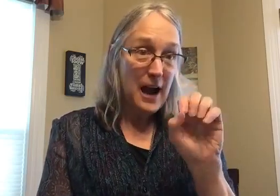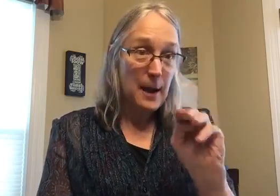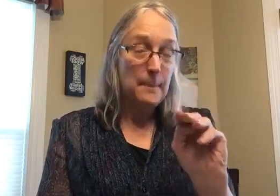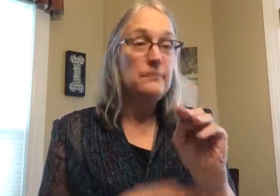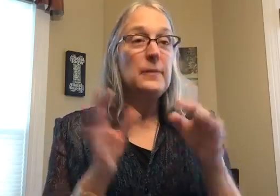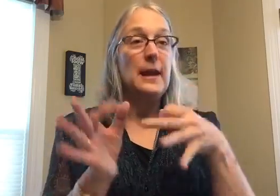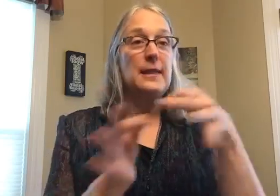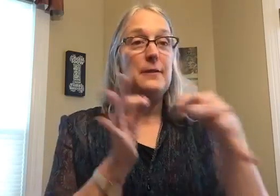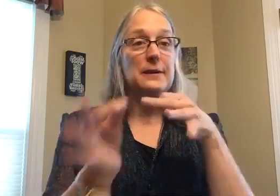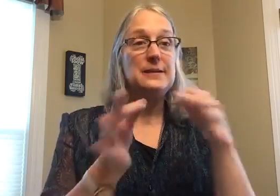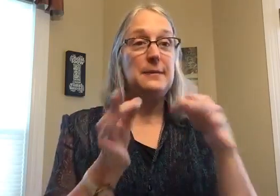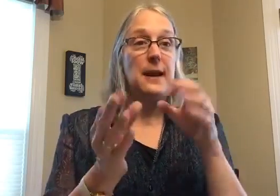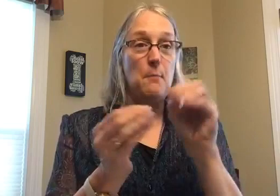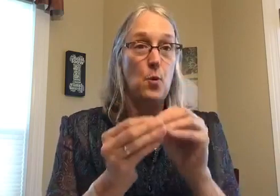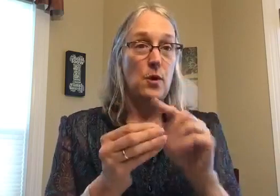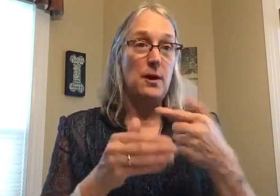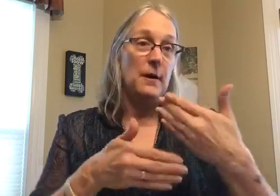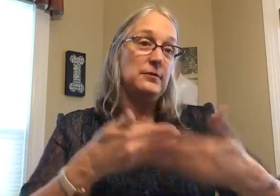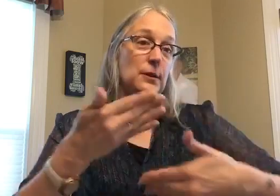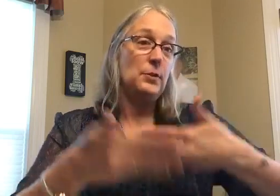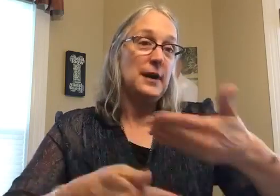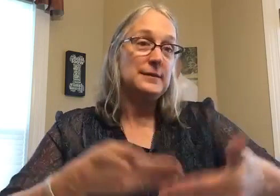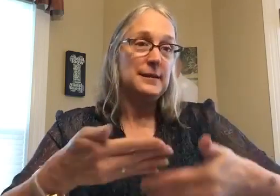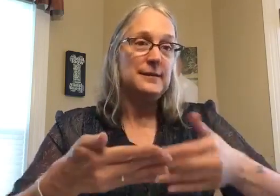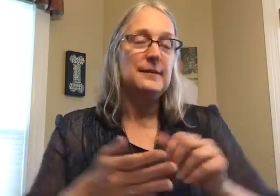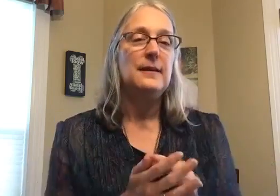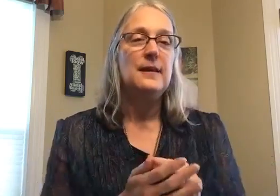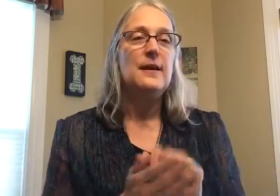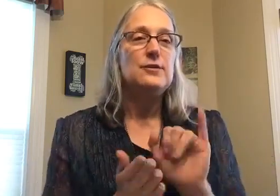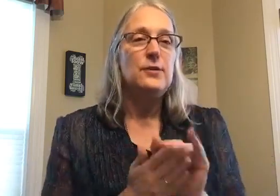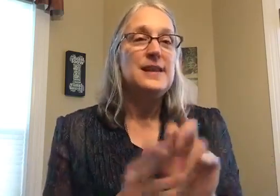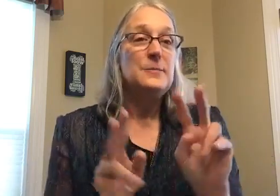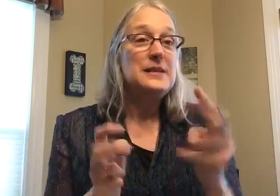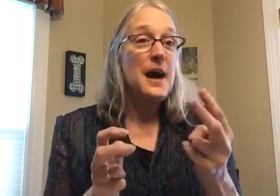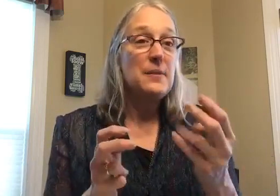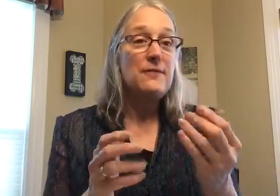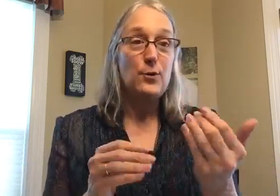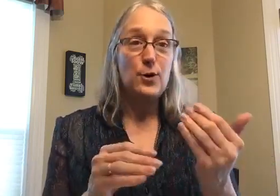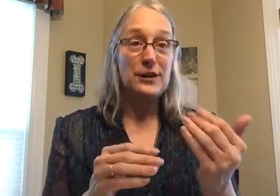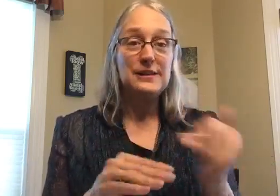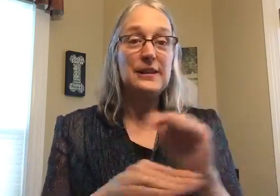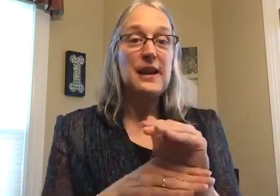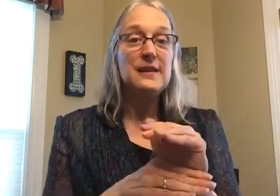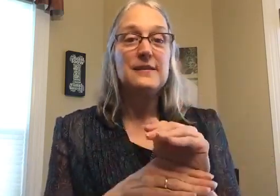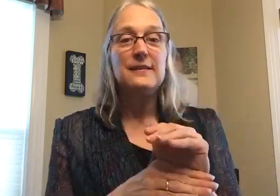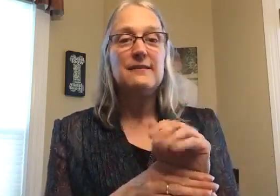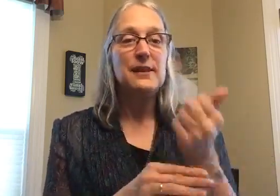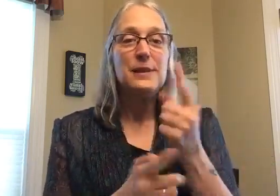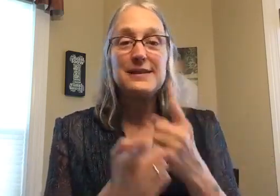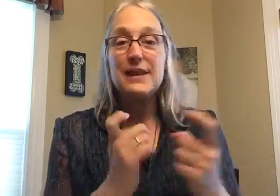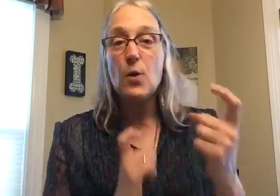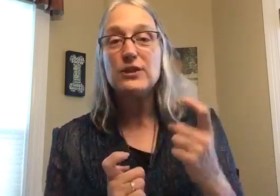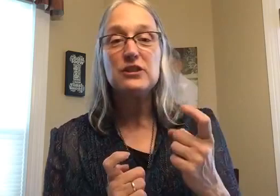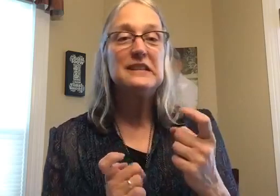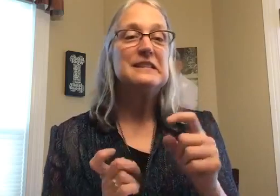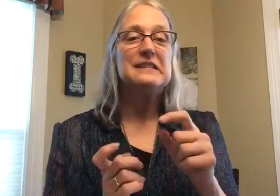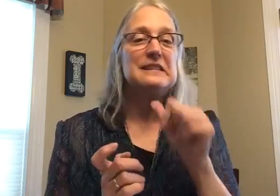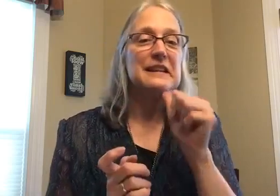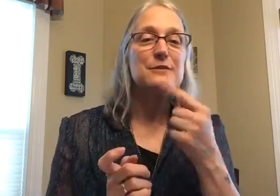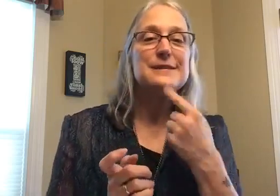seed2seal.com, and that will explain more about their process. So that's my topic for tonight. If anybody has any questions, I don't see